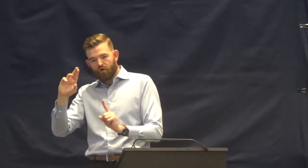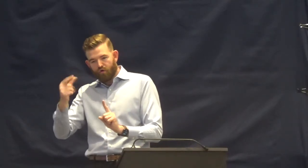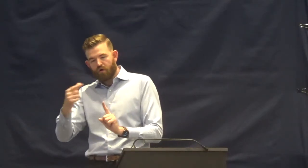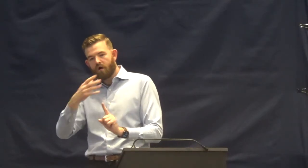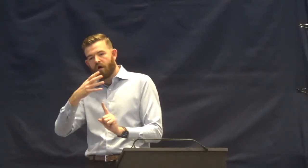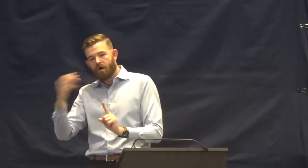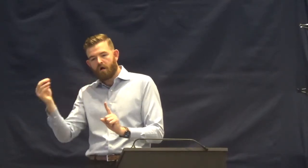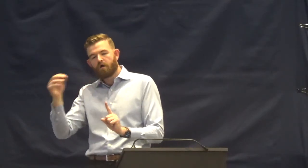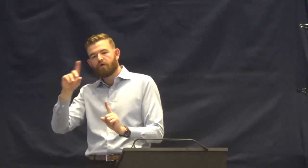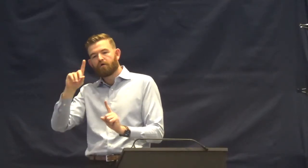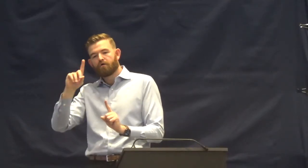Cronenberg